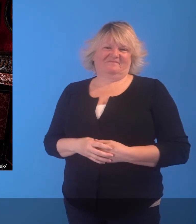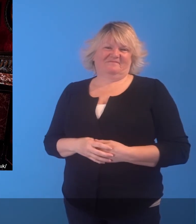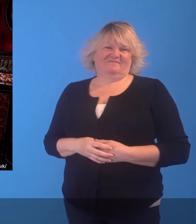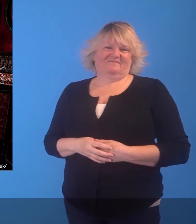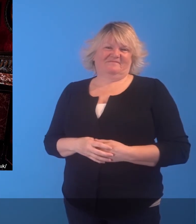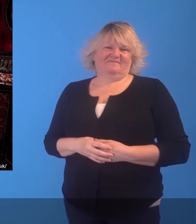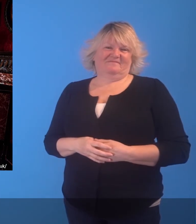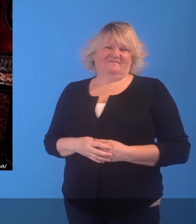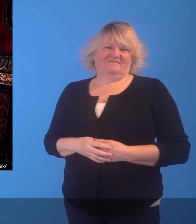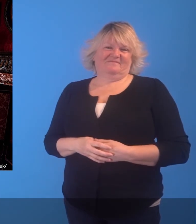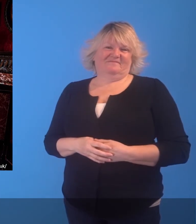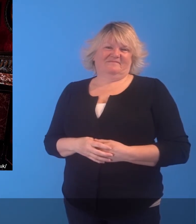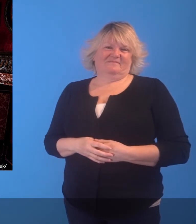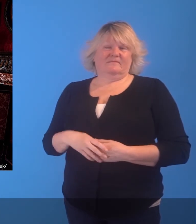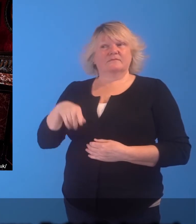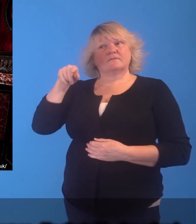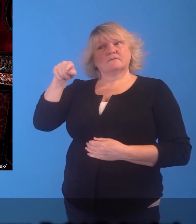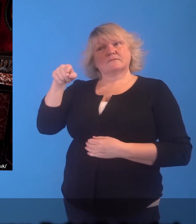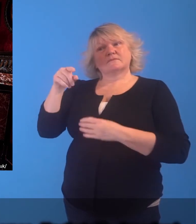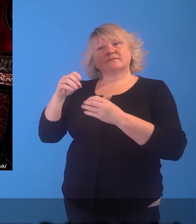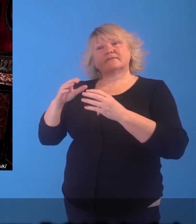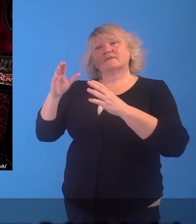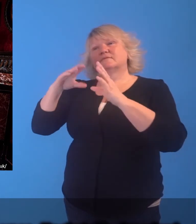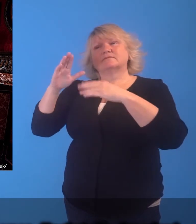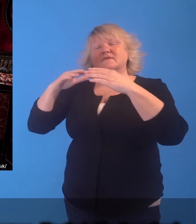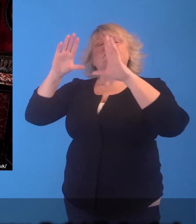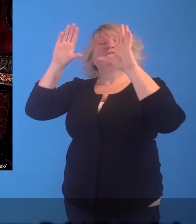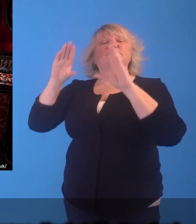create pelmets over the windows.